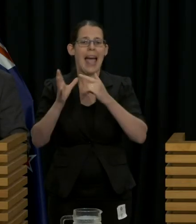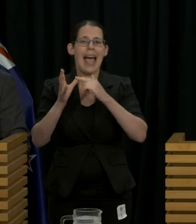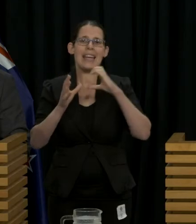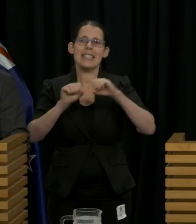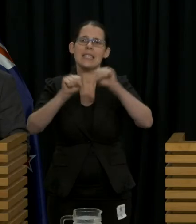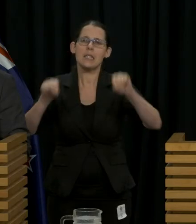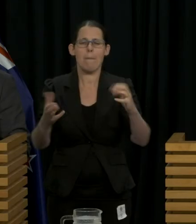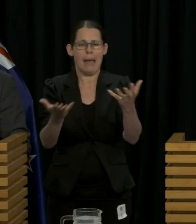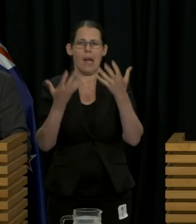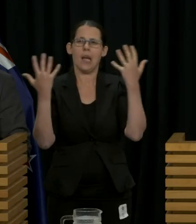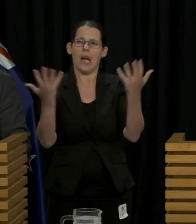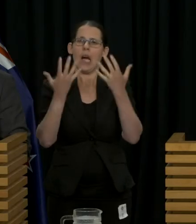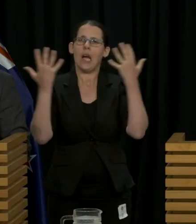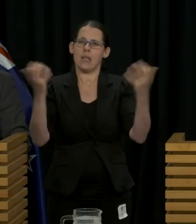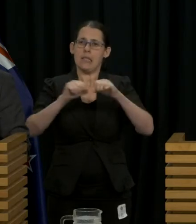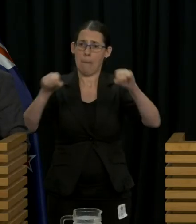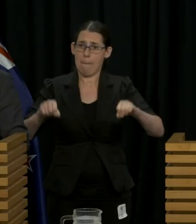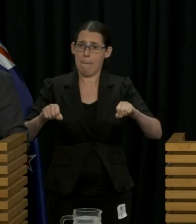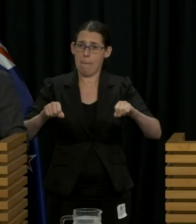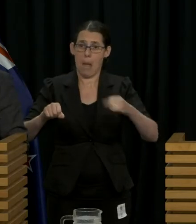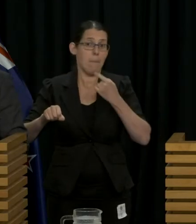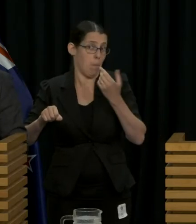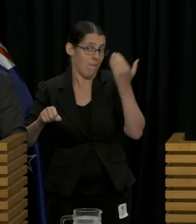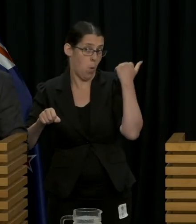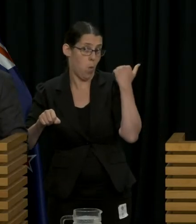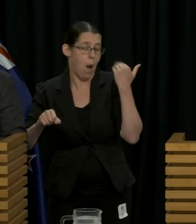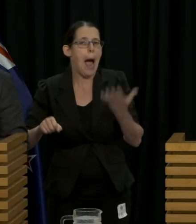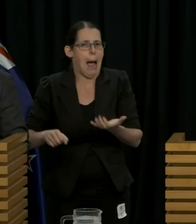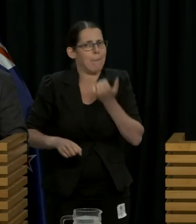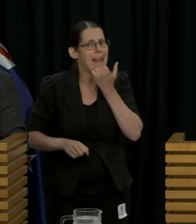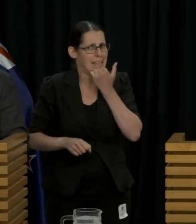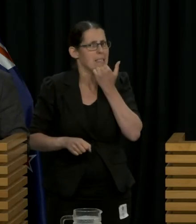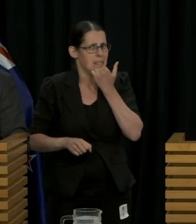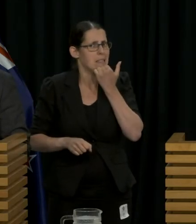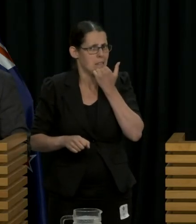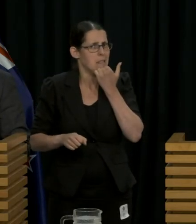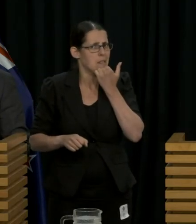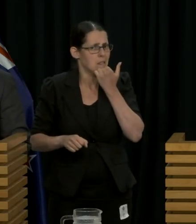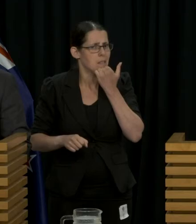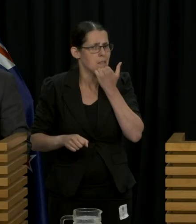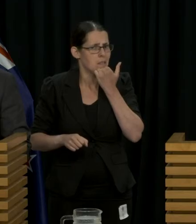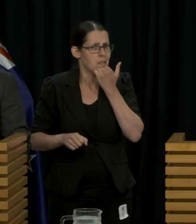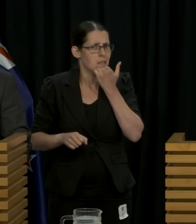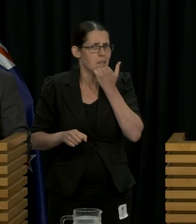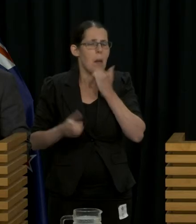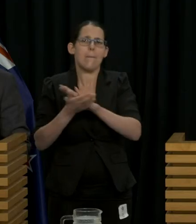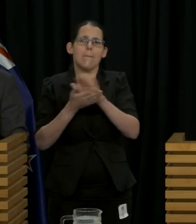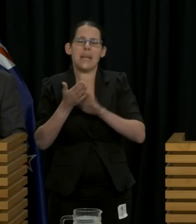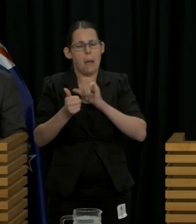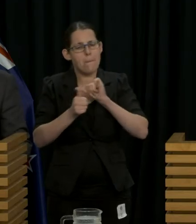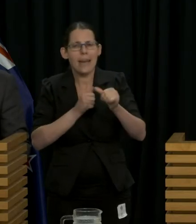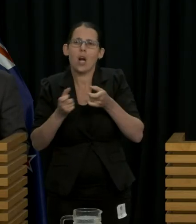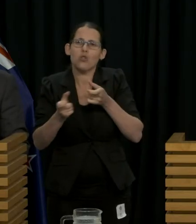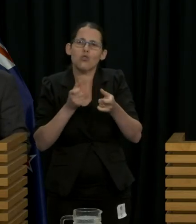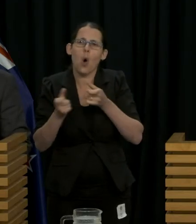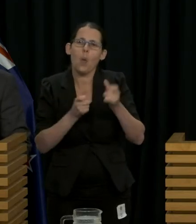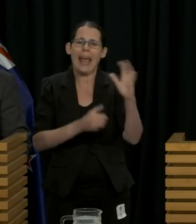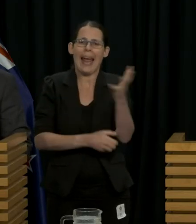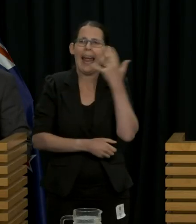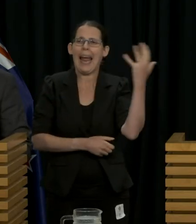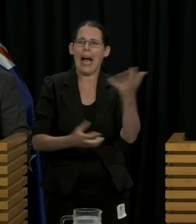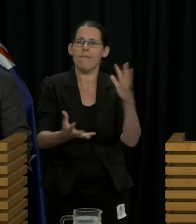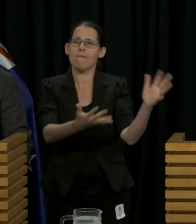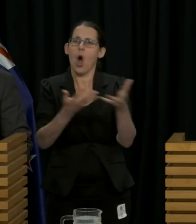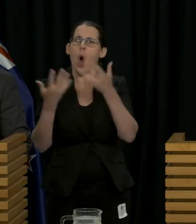I've already indicated, has been updated in terms of the way it's being used to better control airflows, particularly in those common